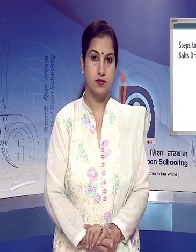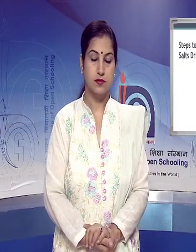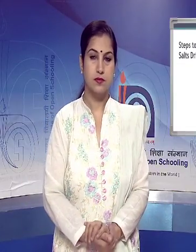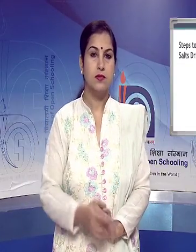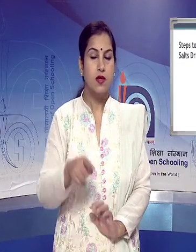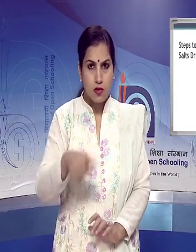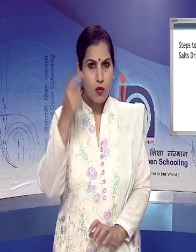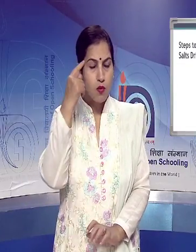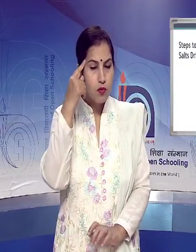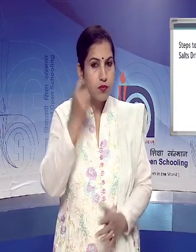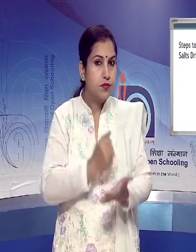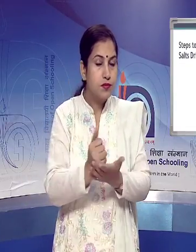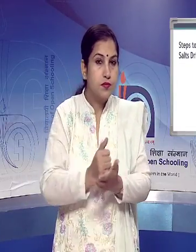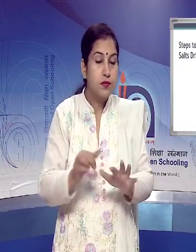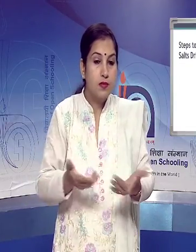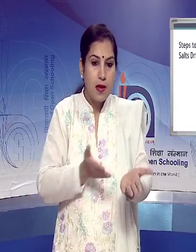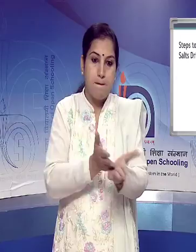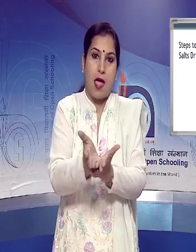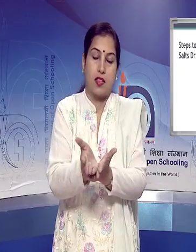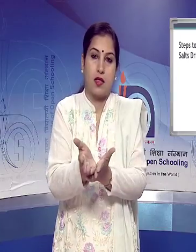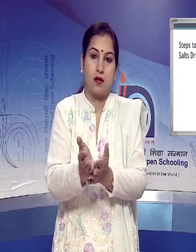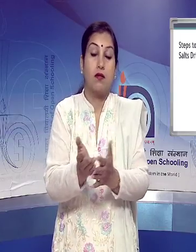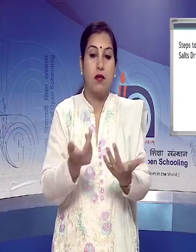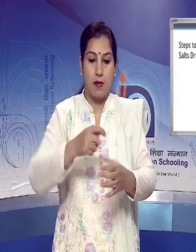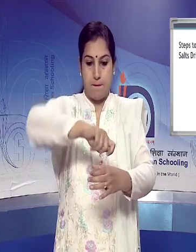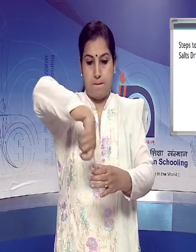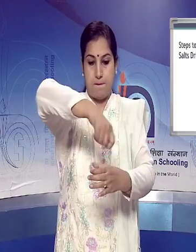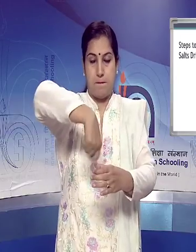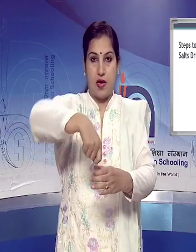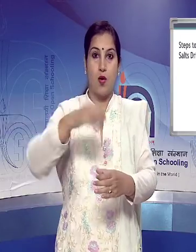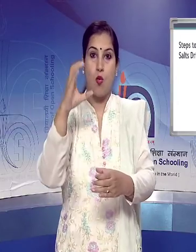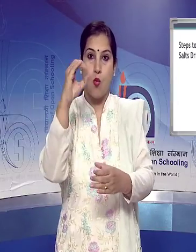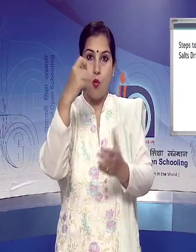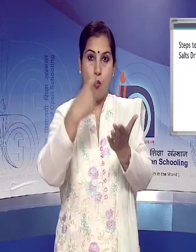Now we will understand the method to prepare ORS.